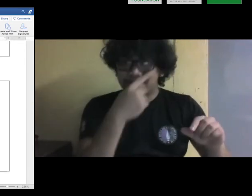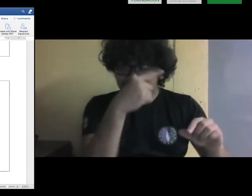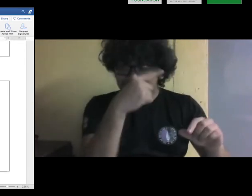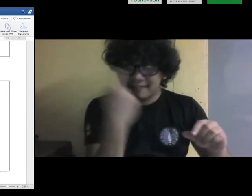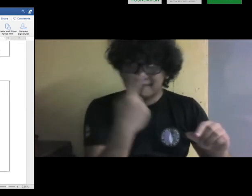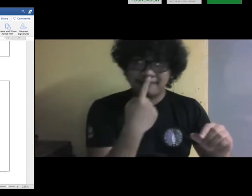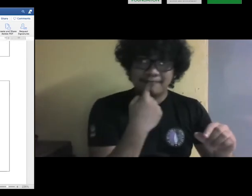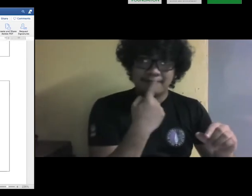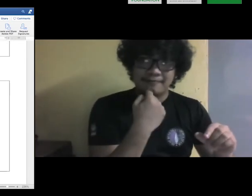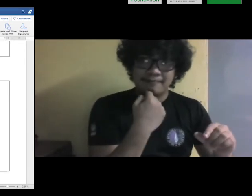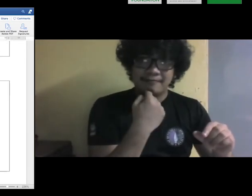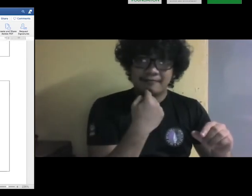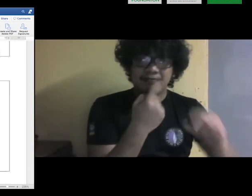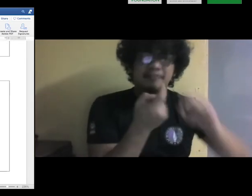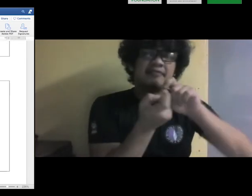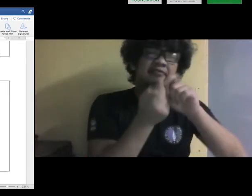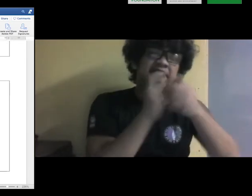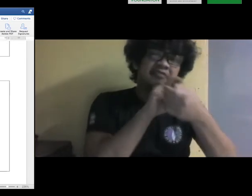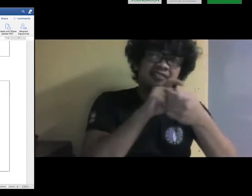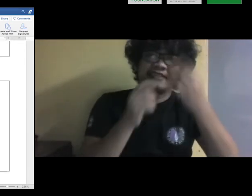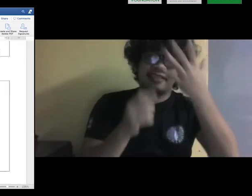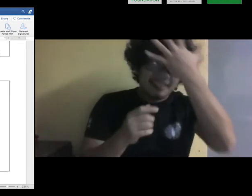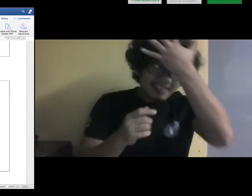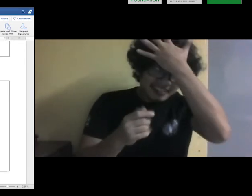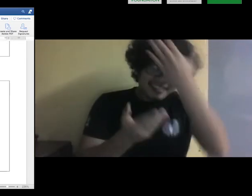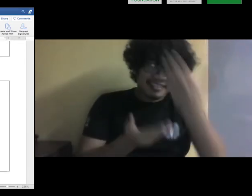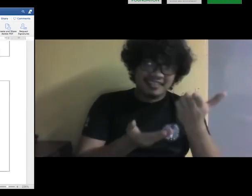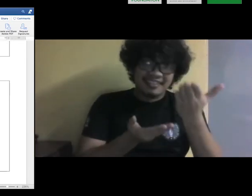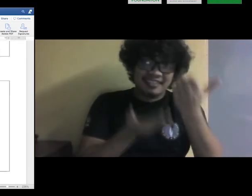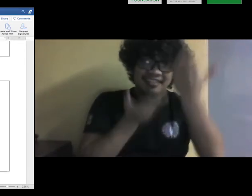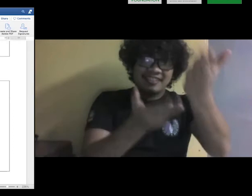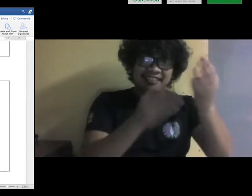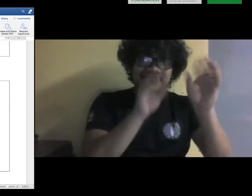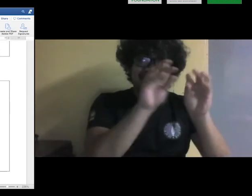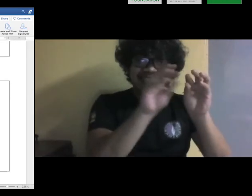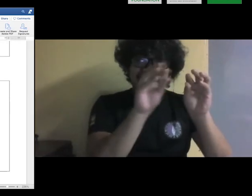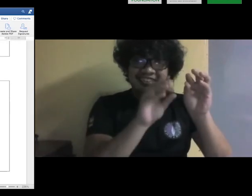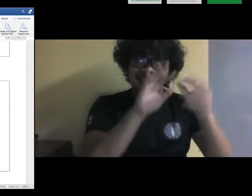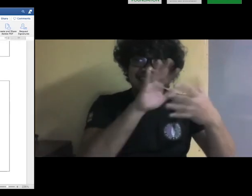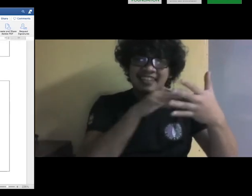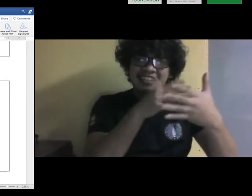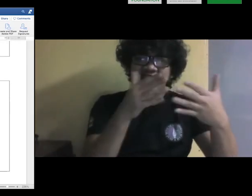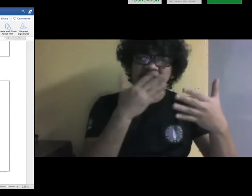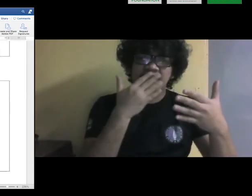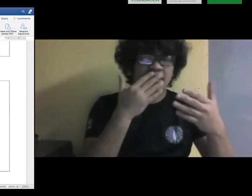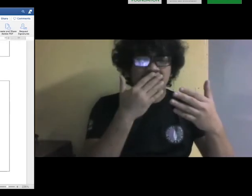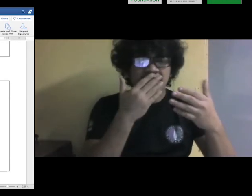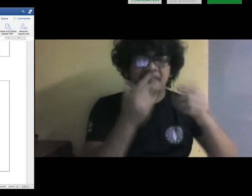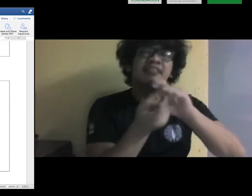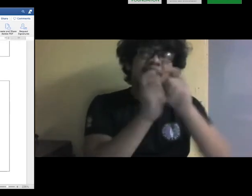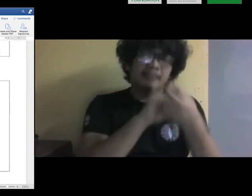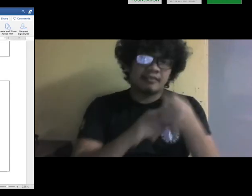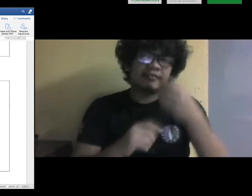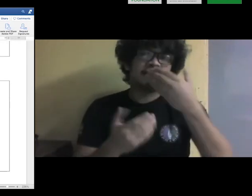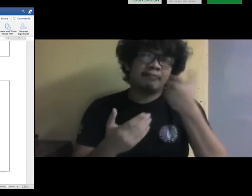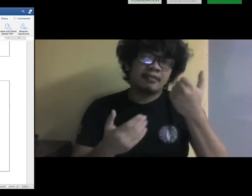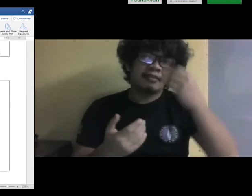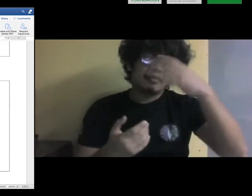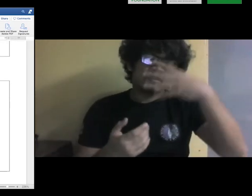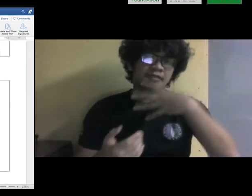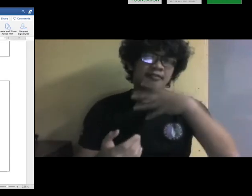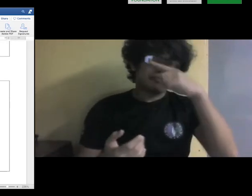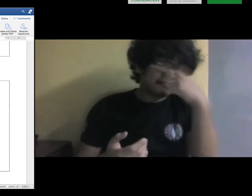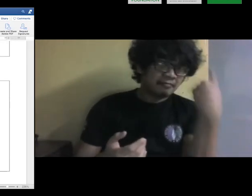If you can remember, originally we had black and red, and we, since Peeb suggested it,